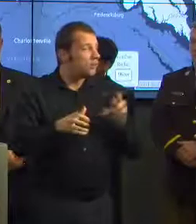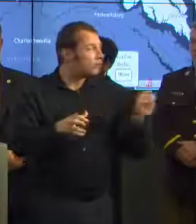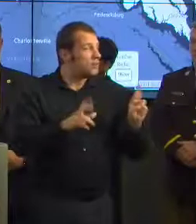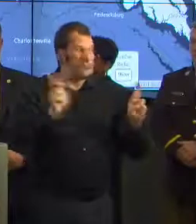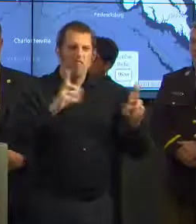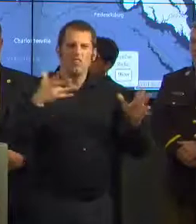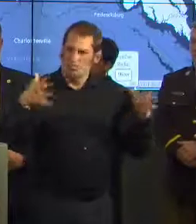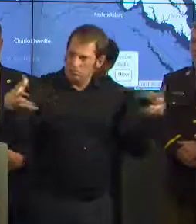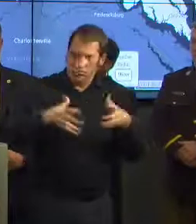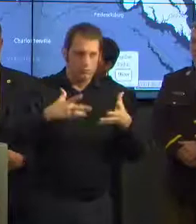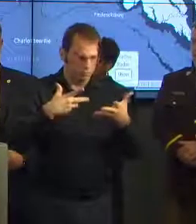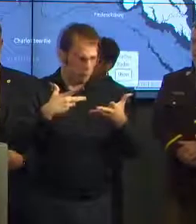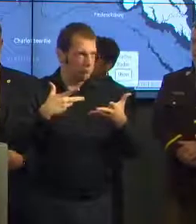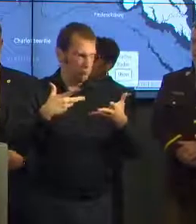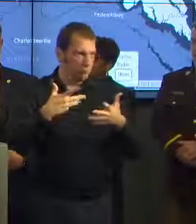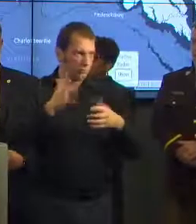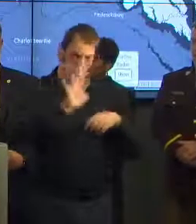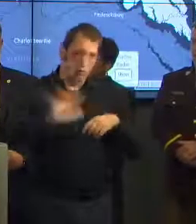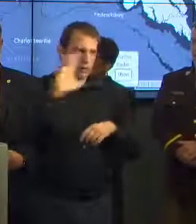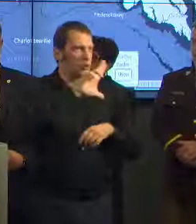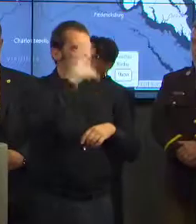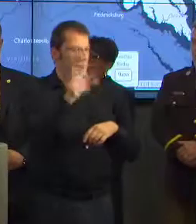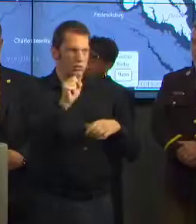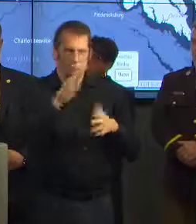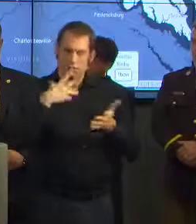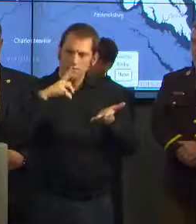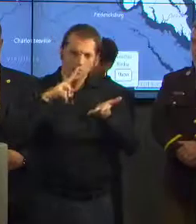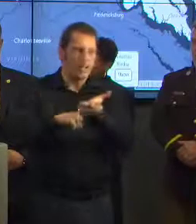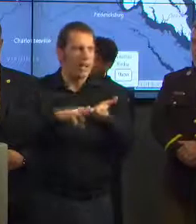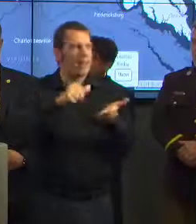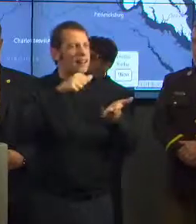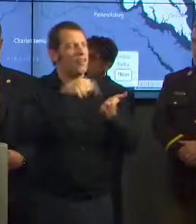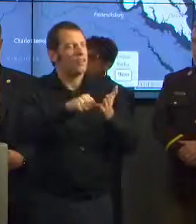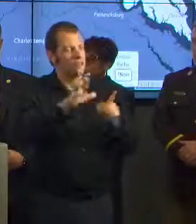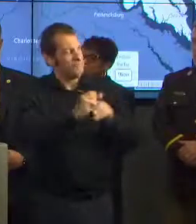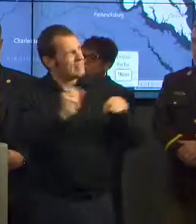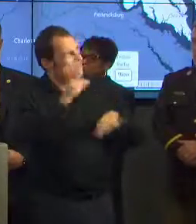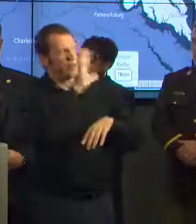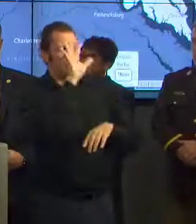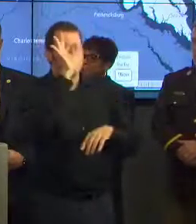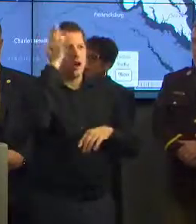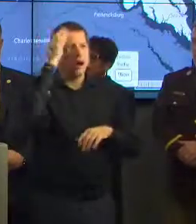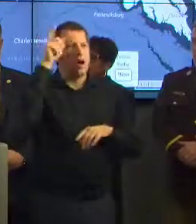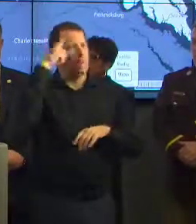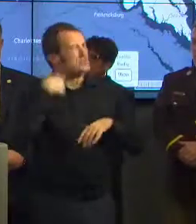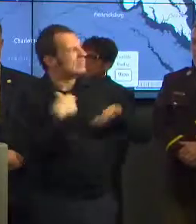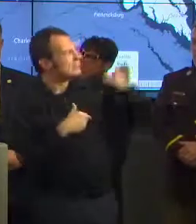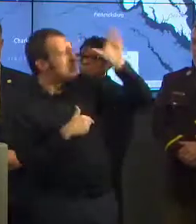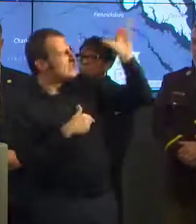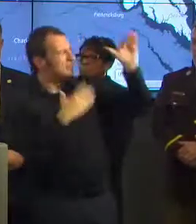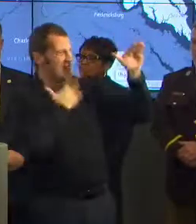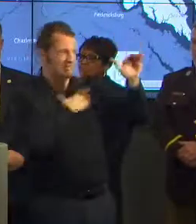letter to the federal government asking that they pay attention to this problem and provide funding.